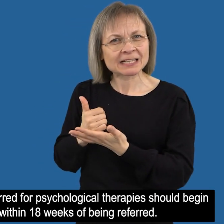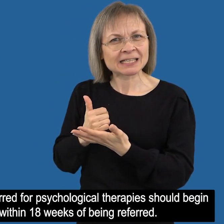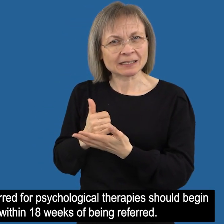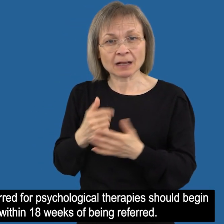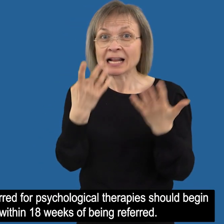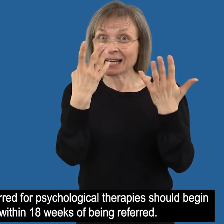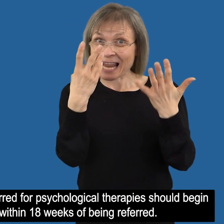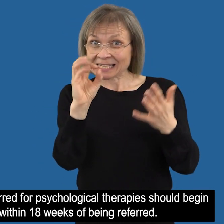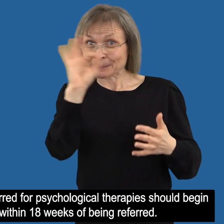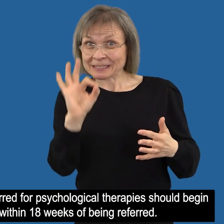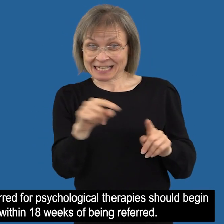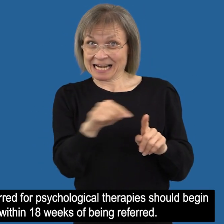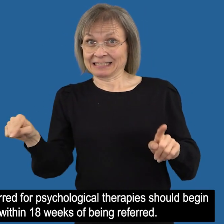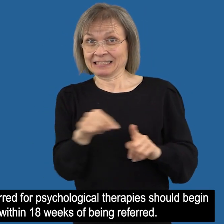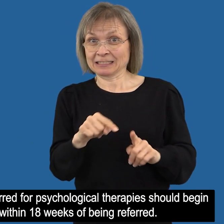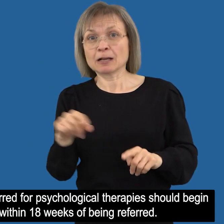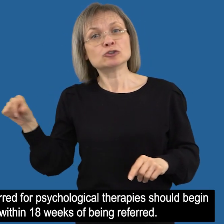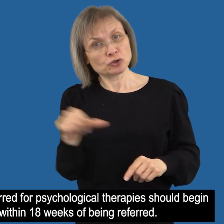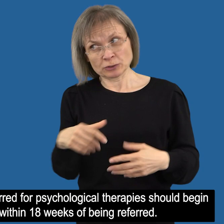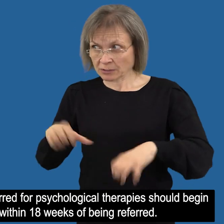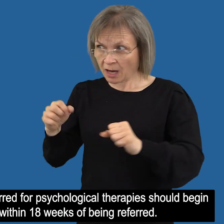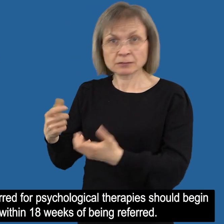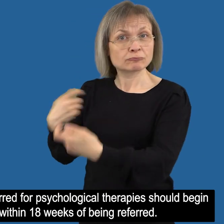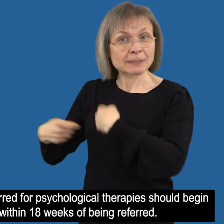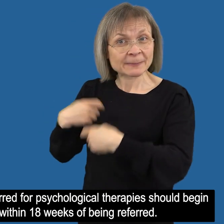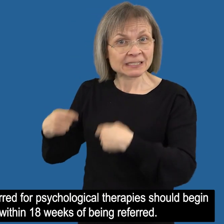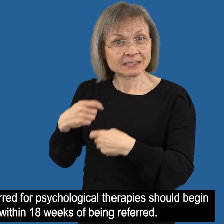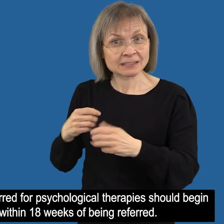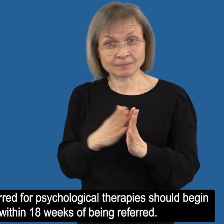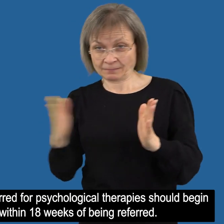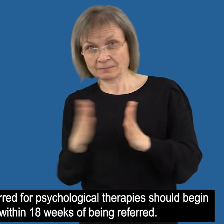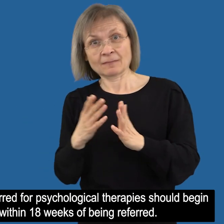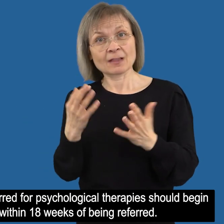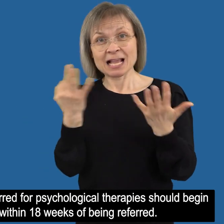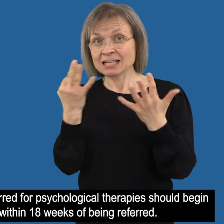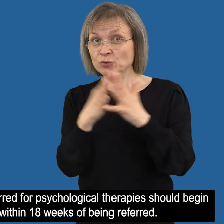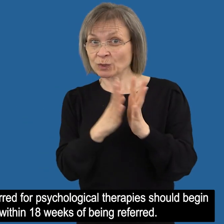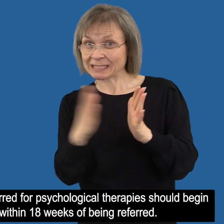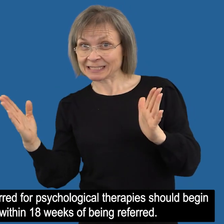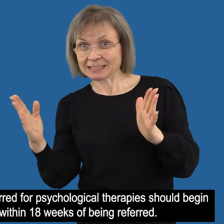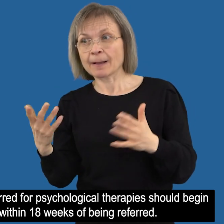%90 of people referred for psychological therapies should begin treatment within 18 weeks of being referred.